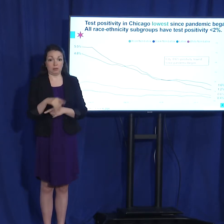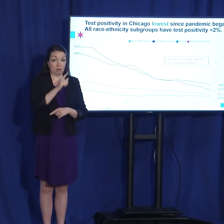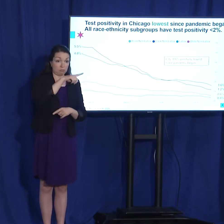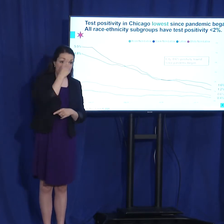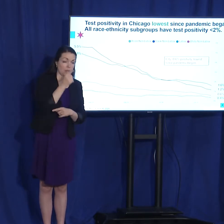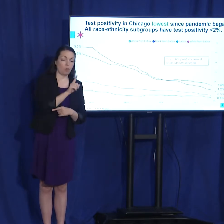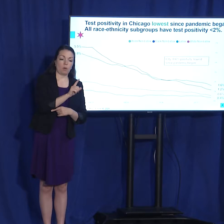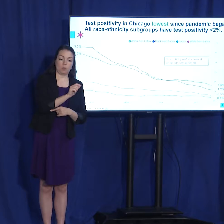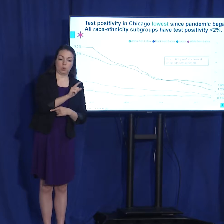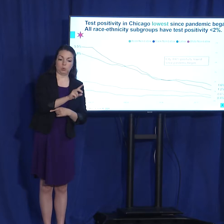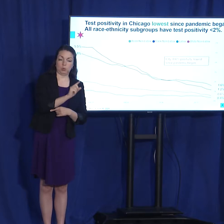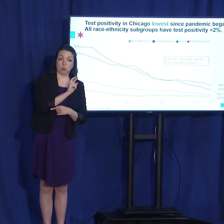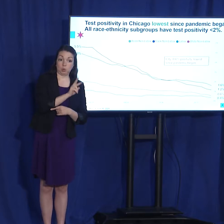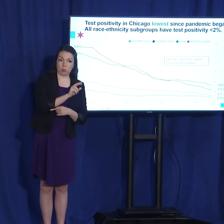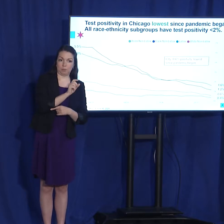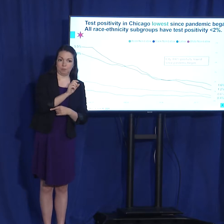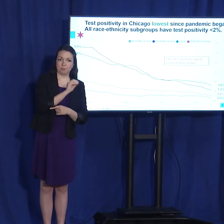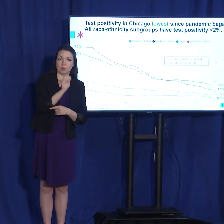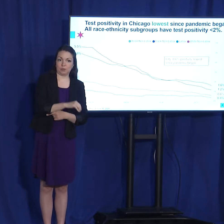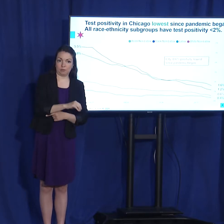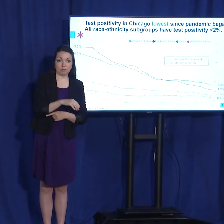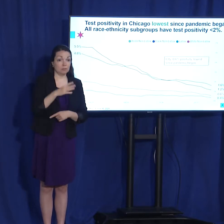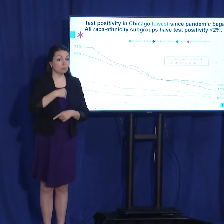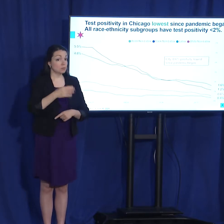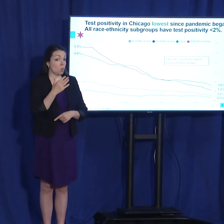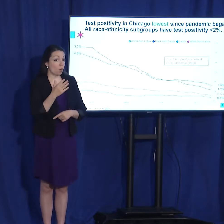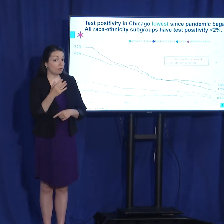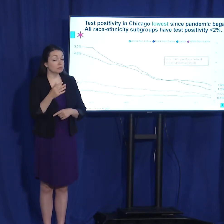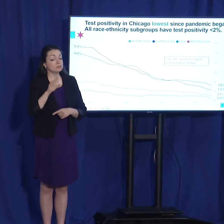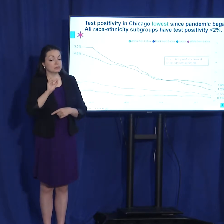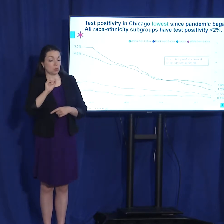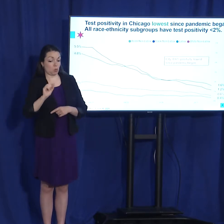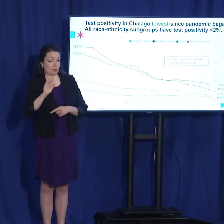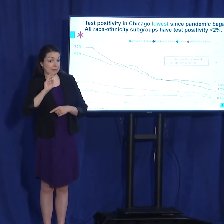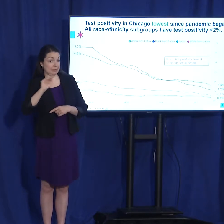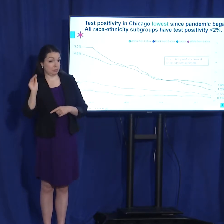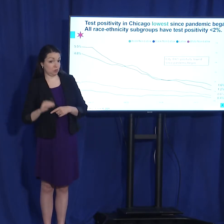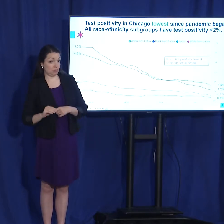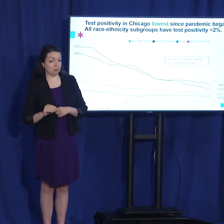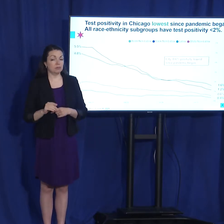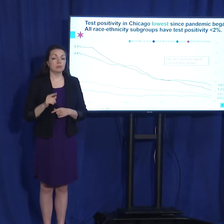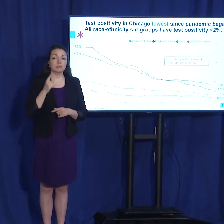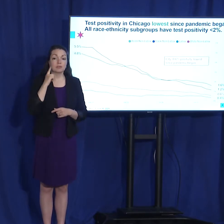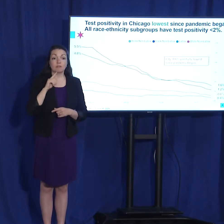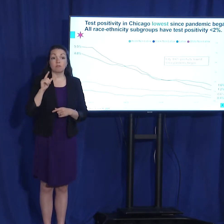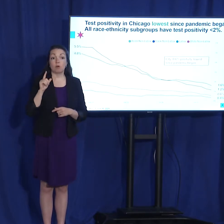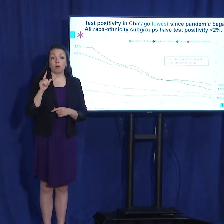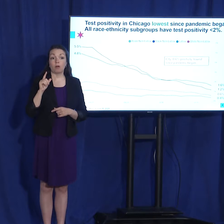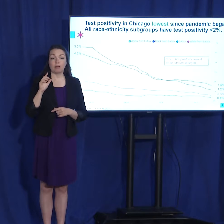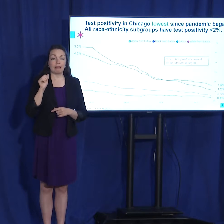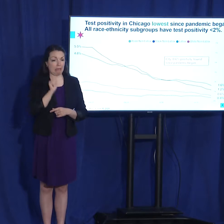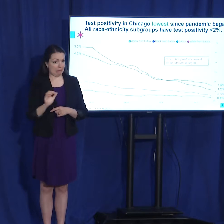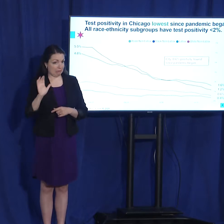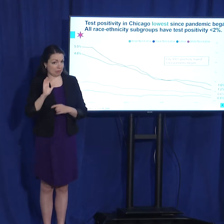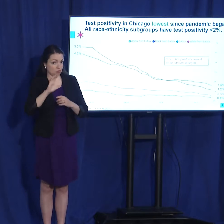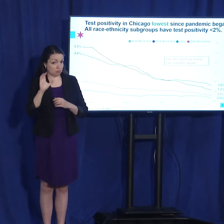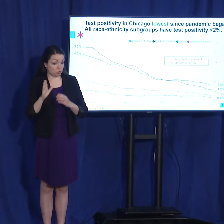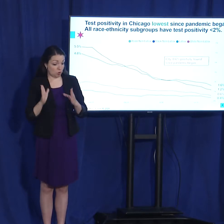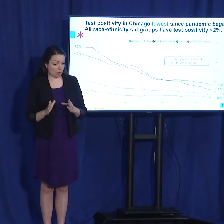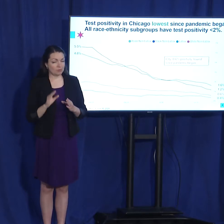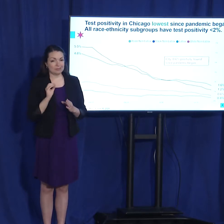it's 1.2%. Among white Chicagoans, it's 0.6%, and among Asian Chicagoans,